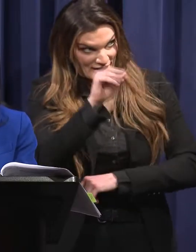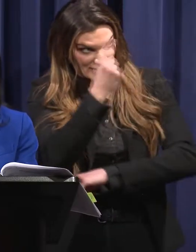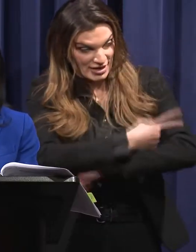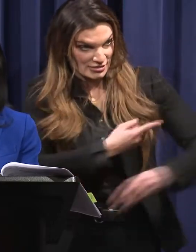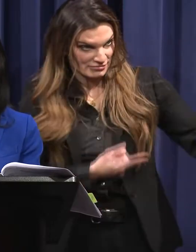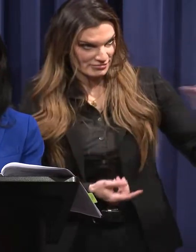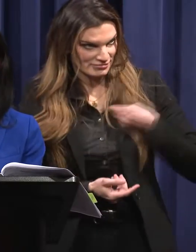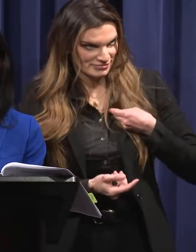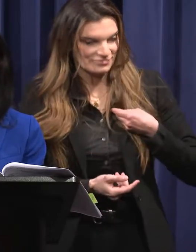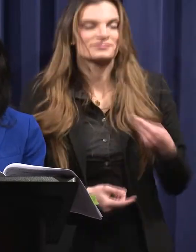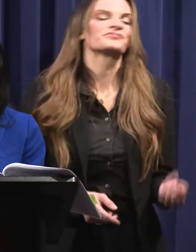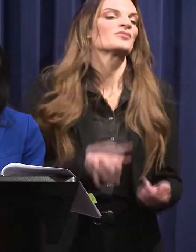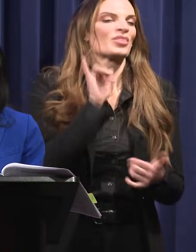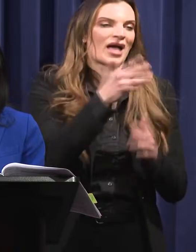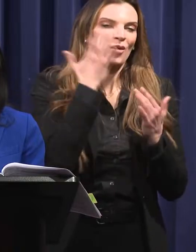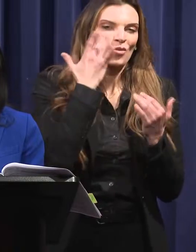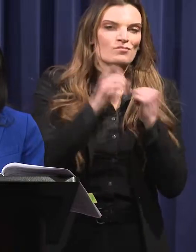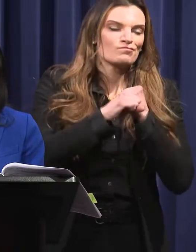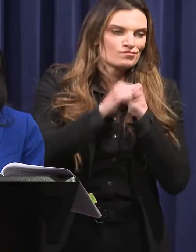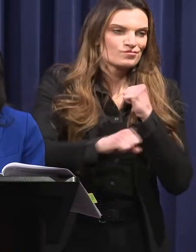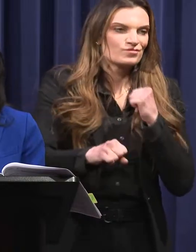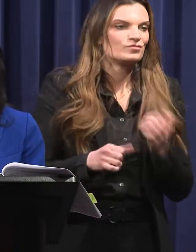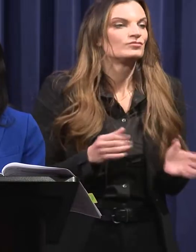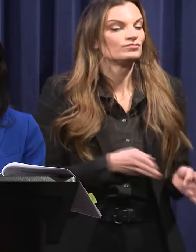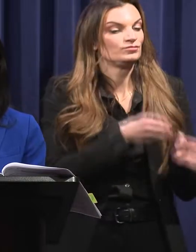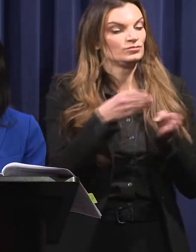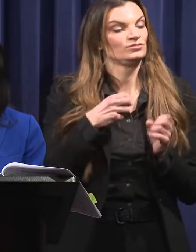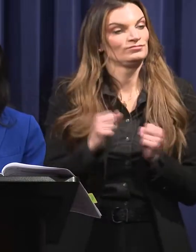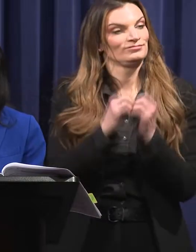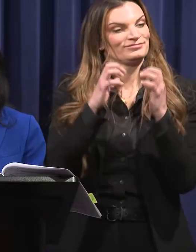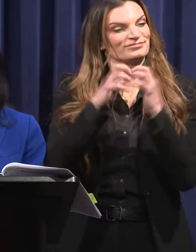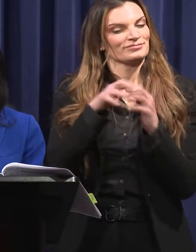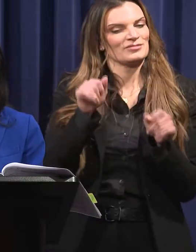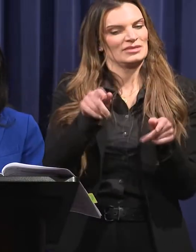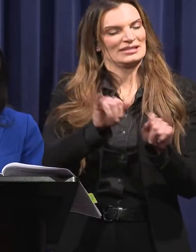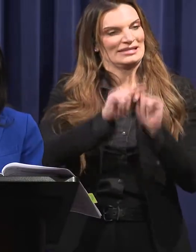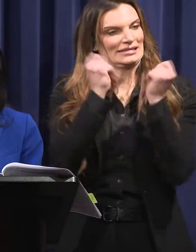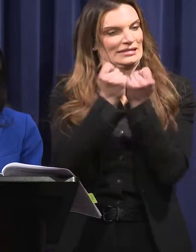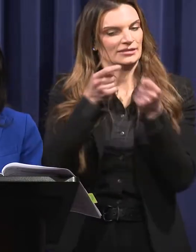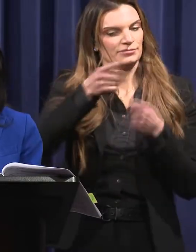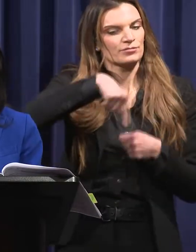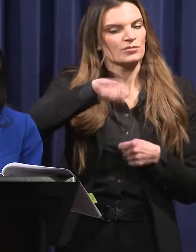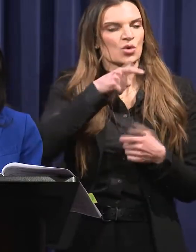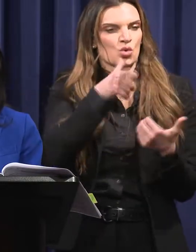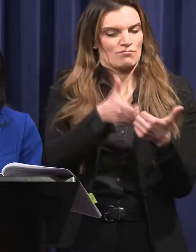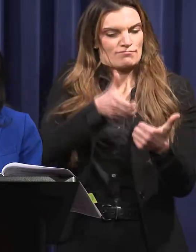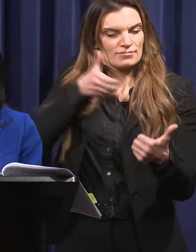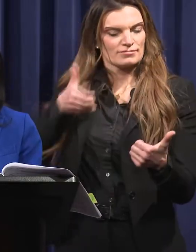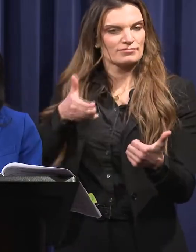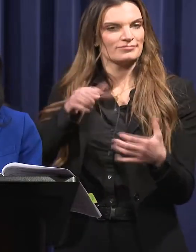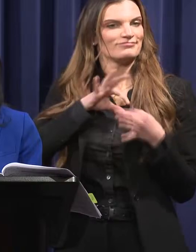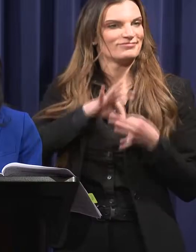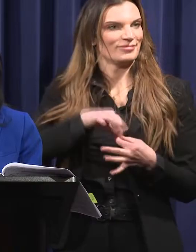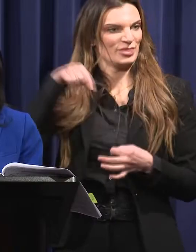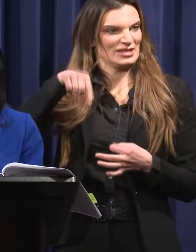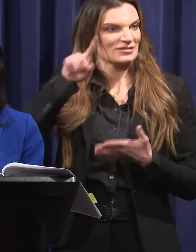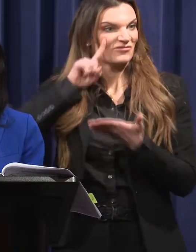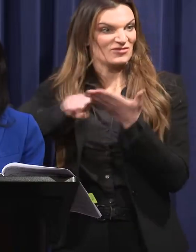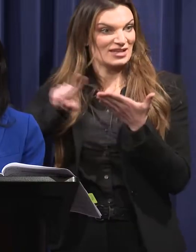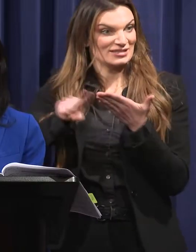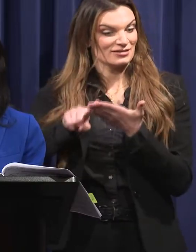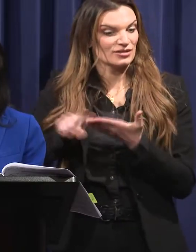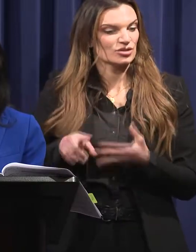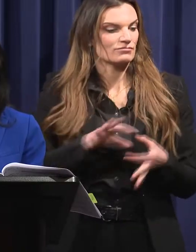team throughout the course of this investigation and erected an isolation wall separating the reviewing teams from the investigating